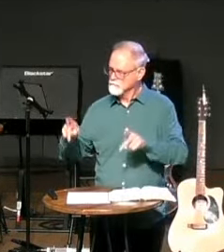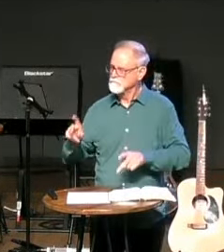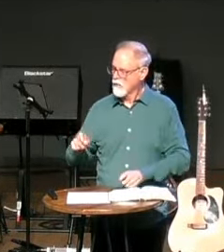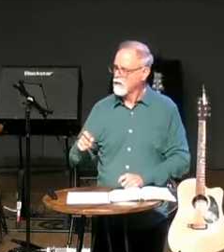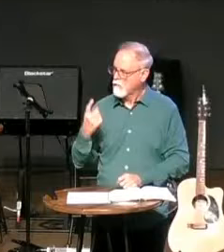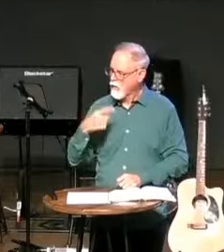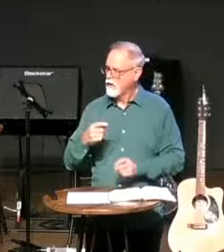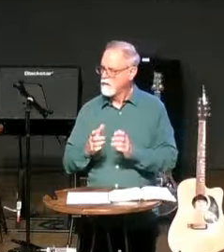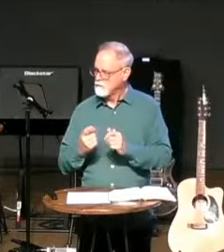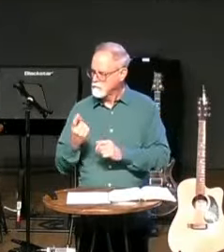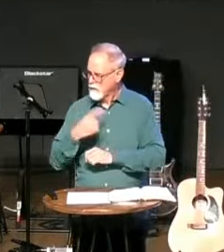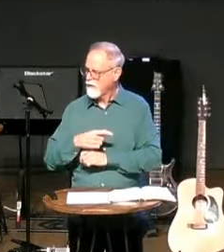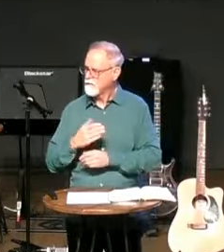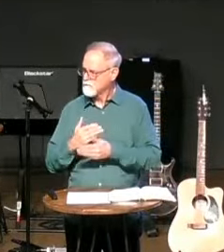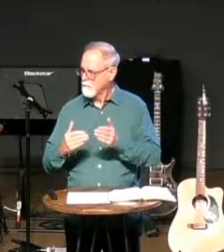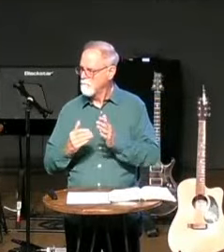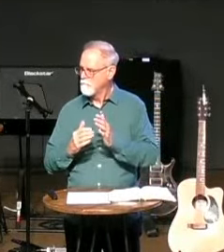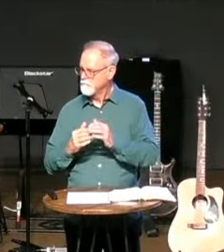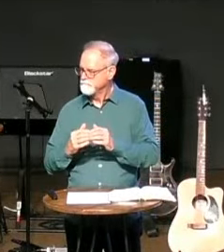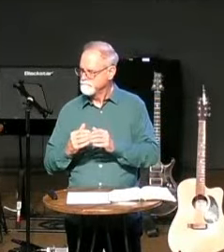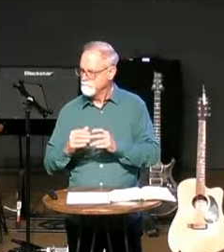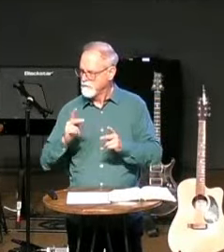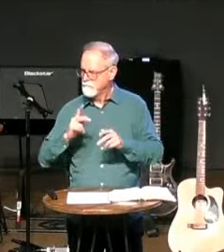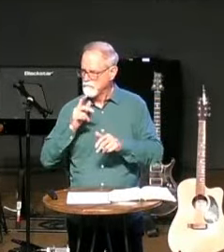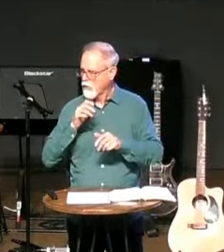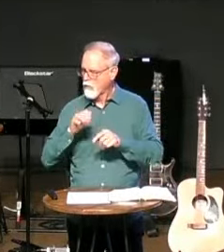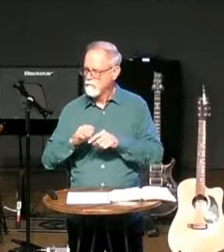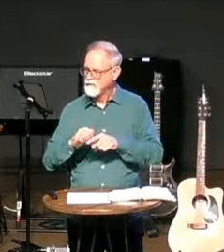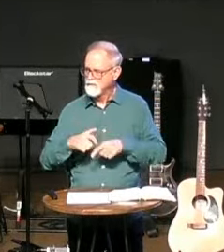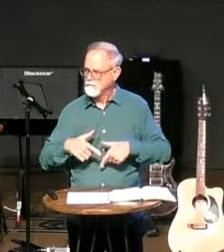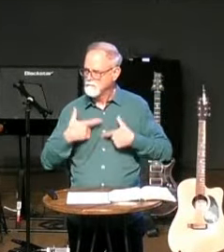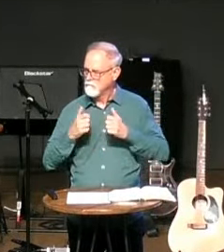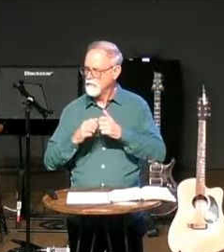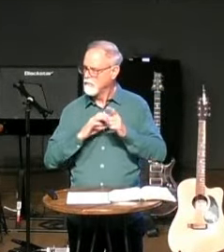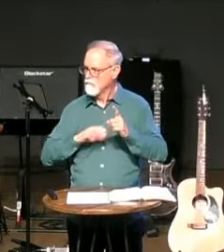Don't try to copy tradition and be like other people.